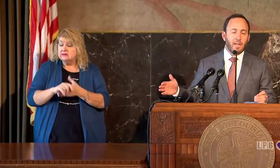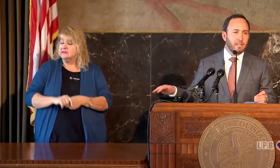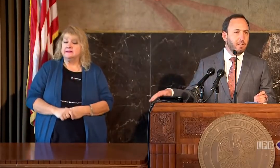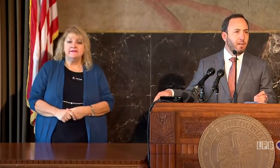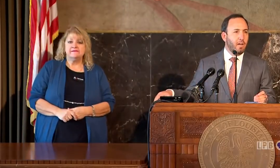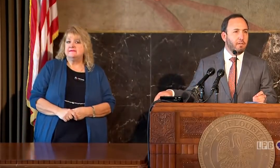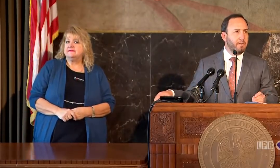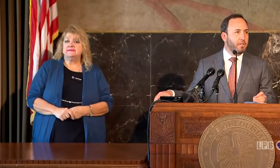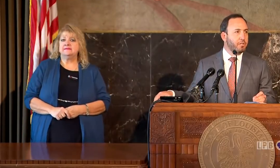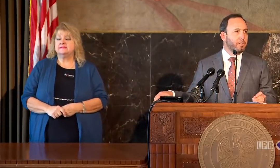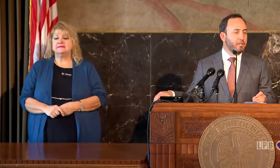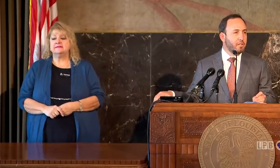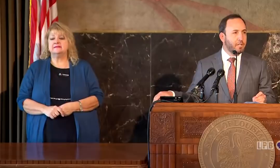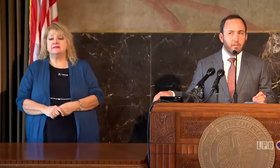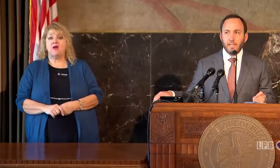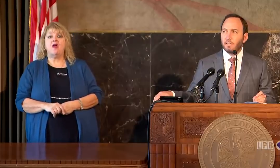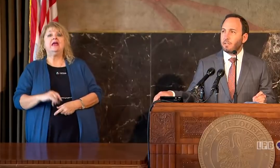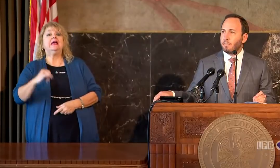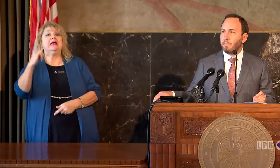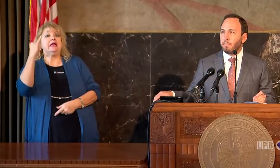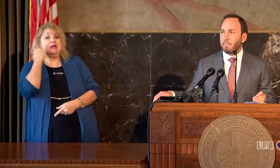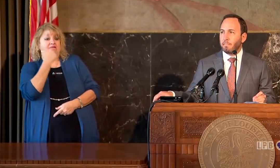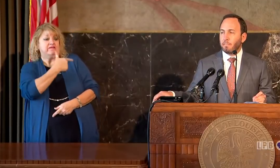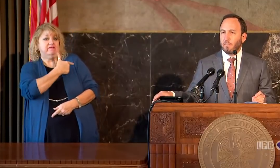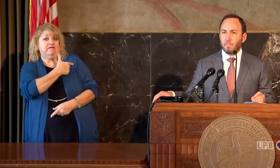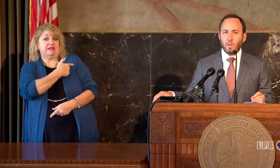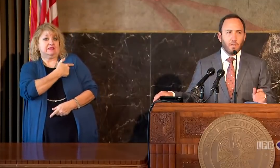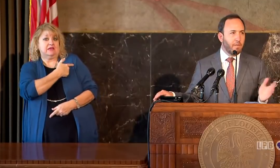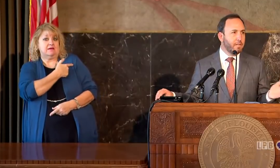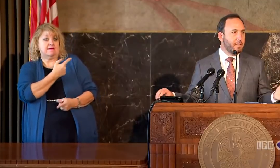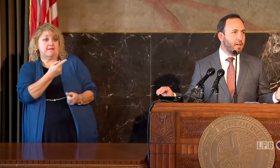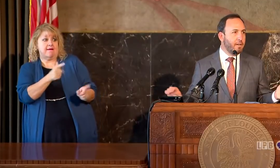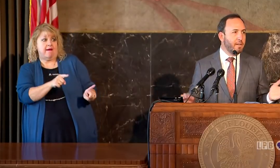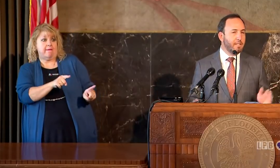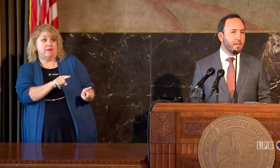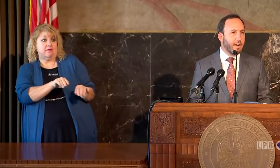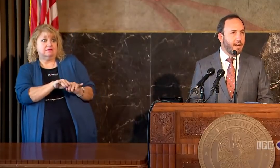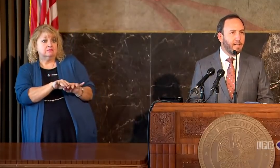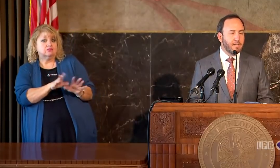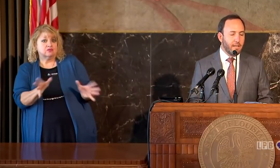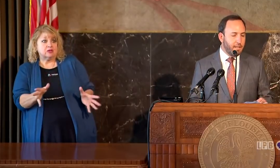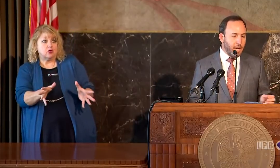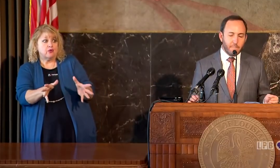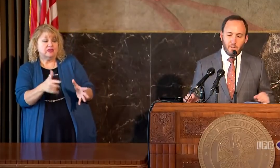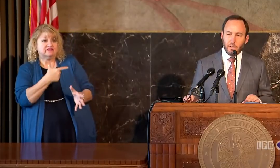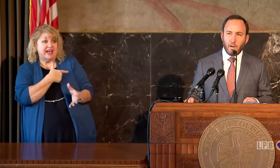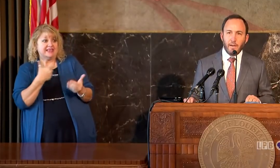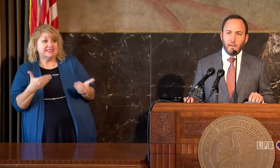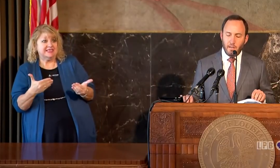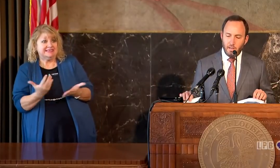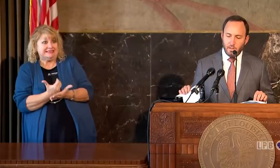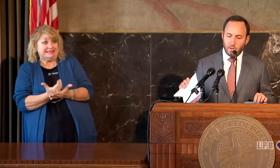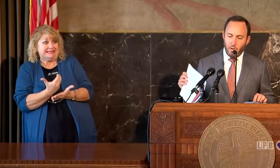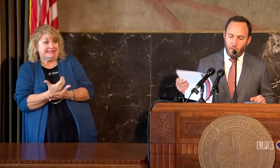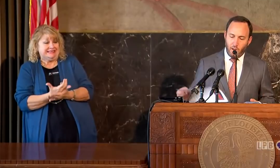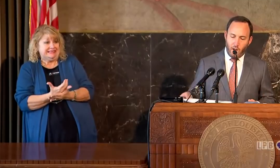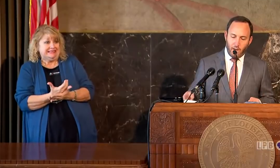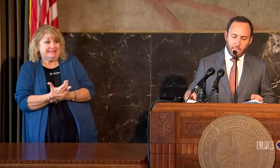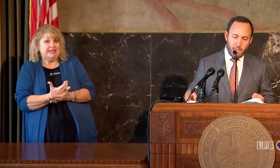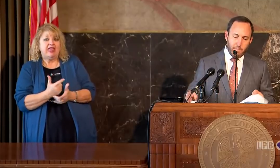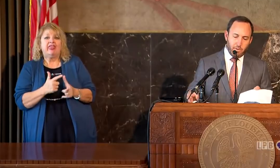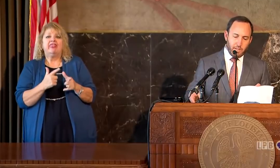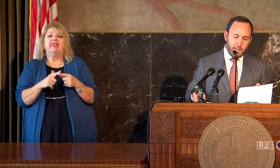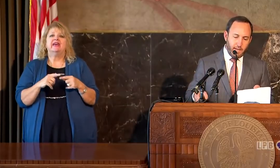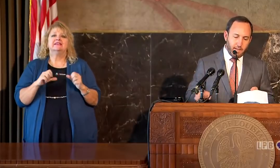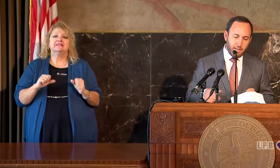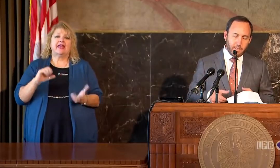the chance of a future surge decreases. The governor said it's in our hands, and he's absolutely right. So I'd